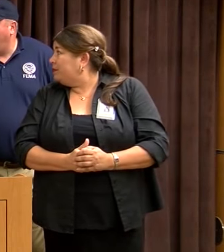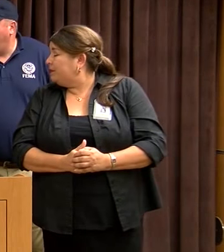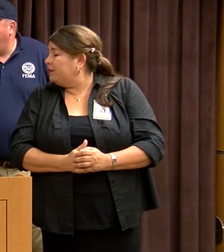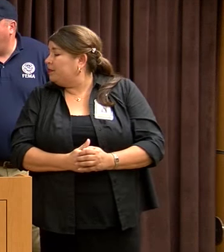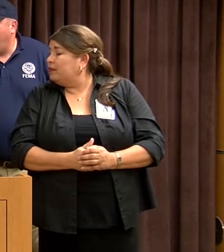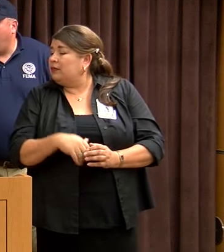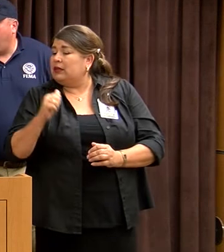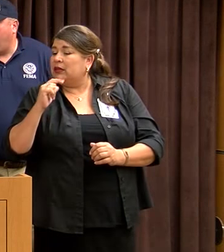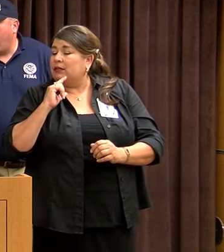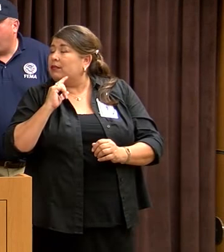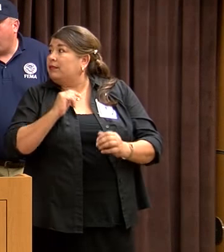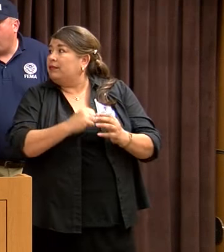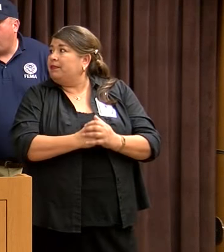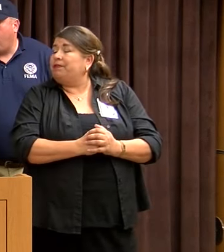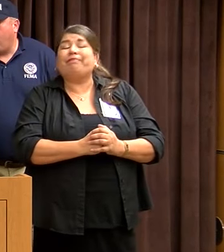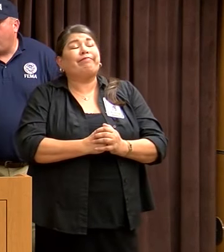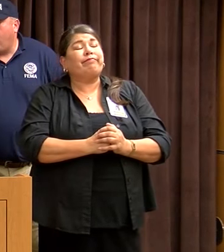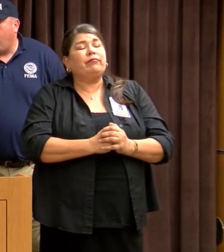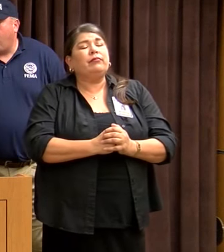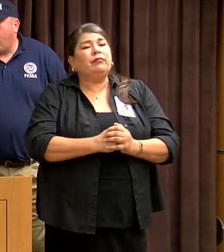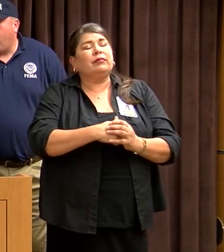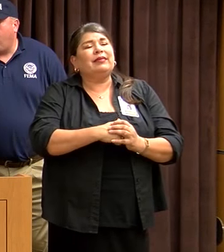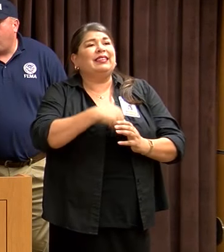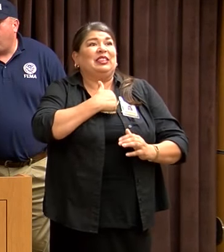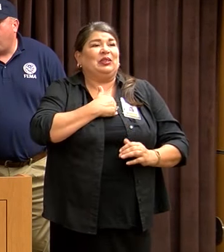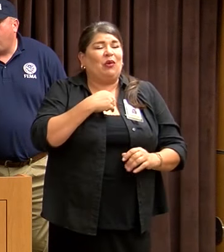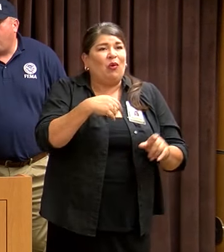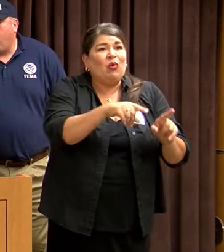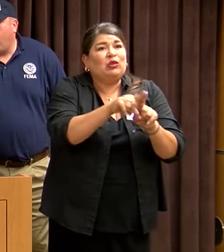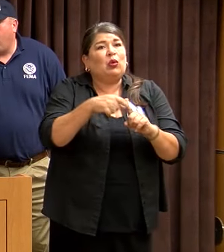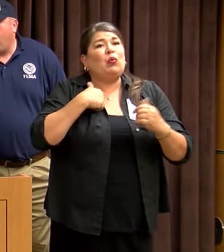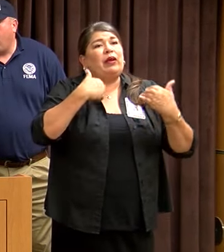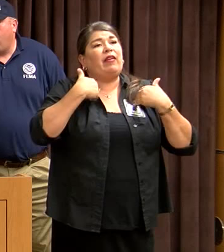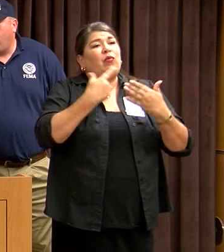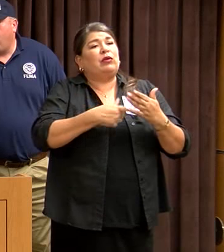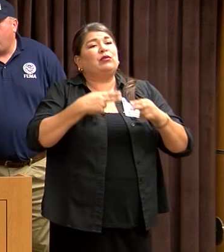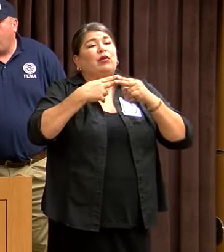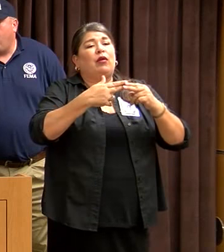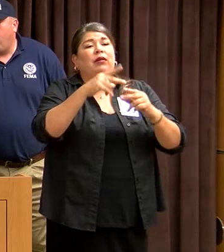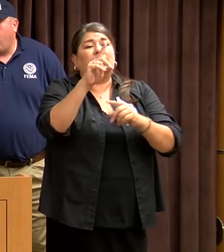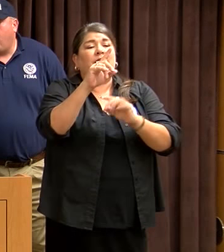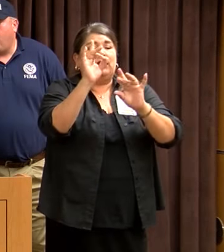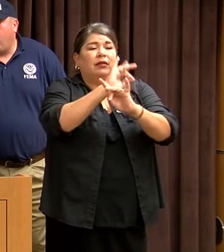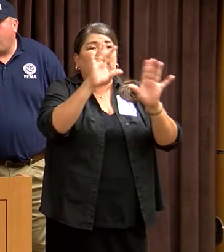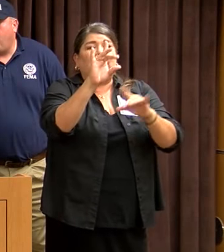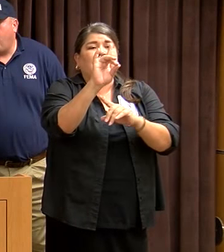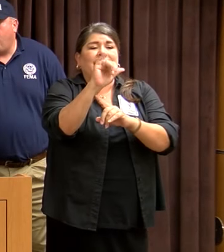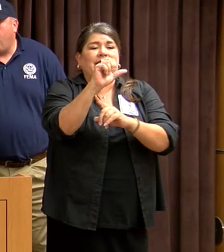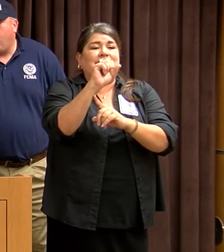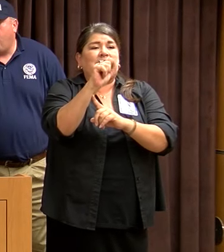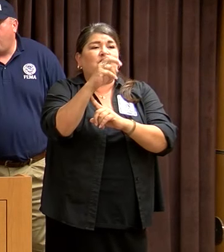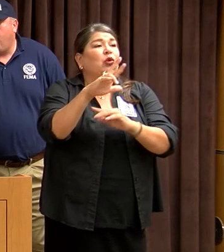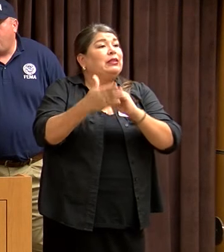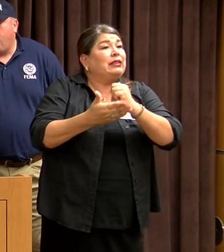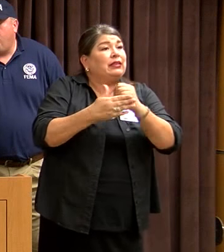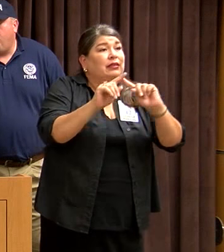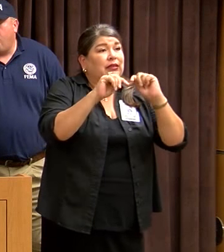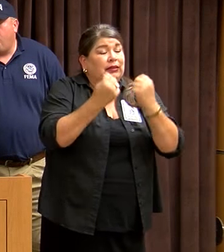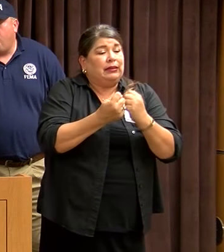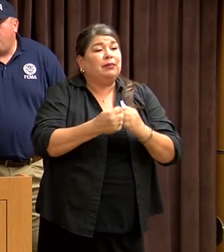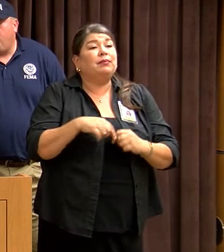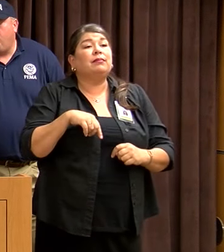out besides the registration? I'm sorry, yes. We have what's called disaster assistance teams that are currently on